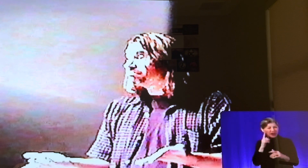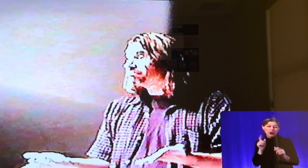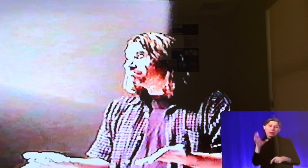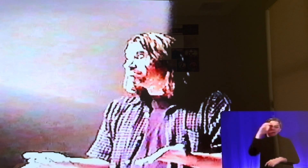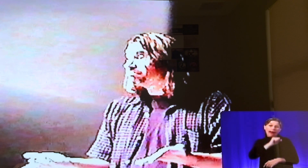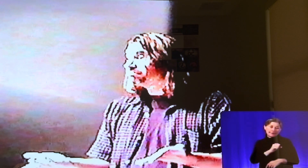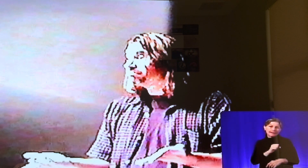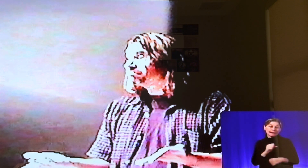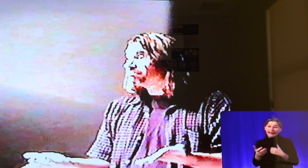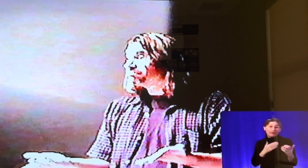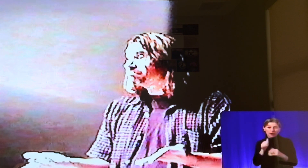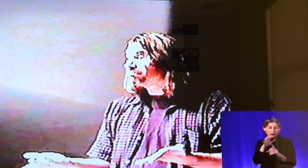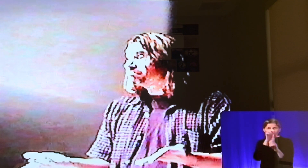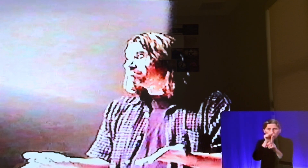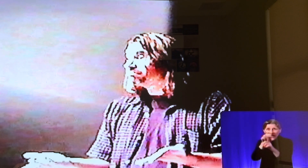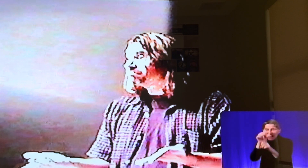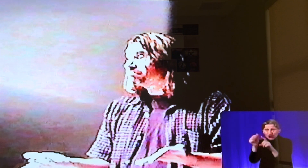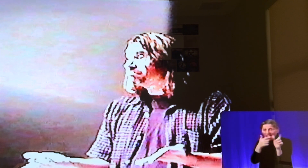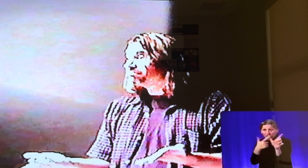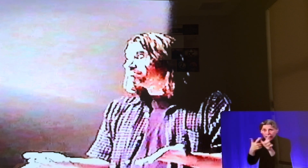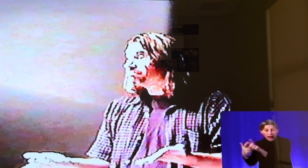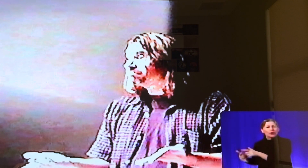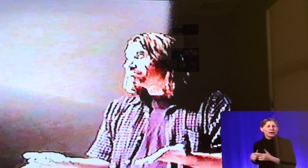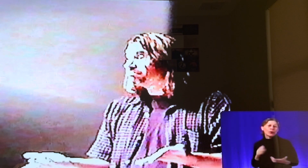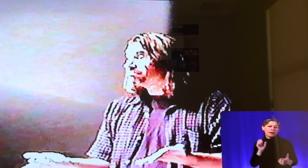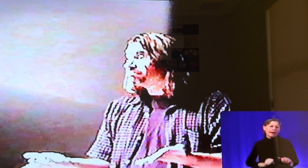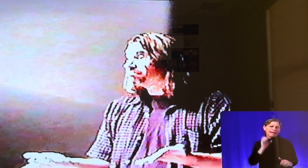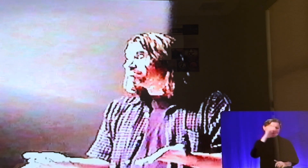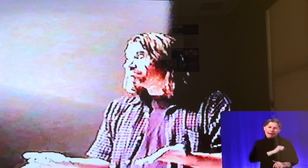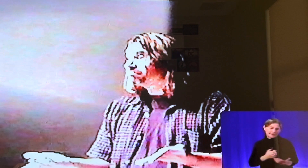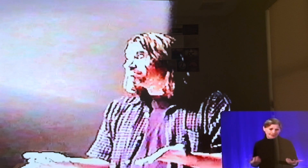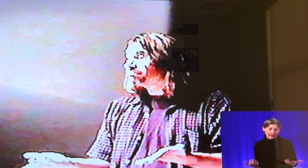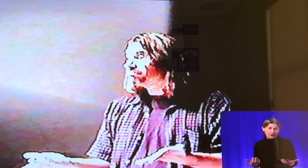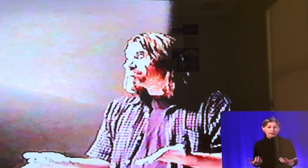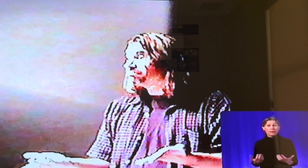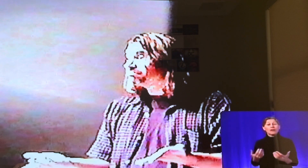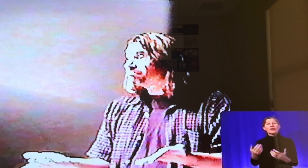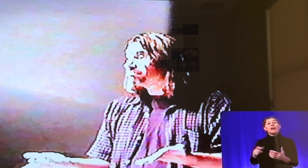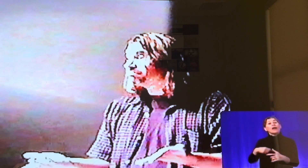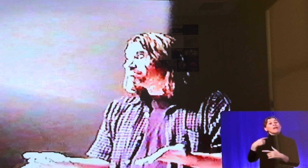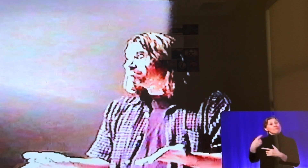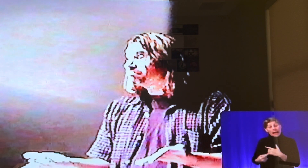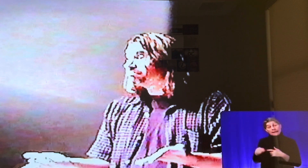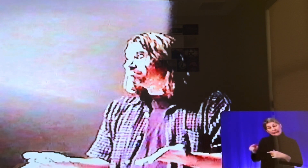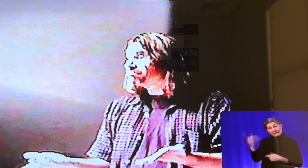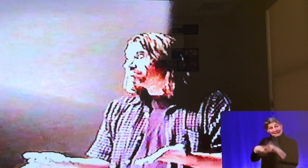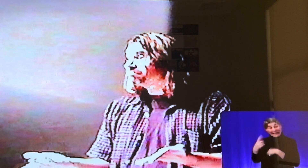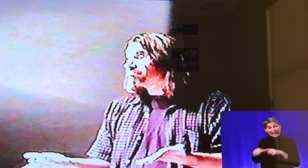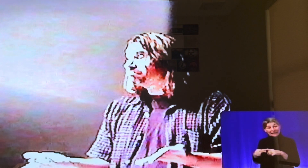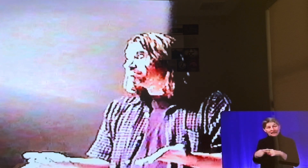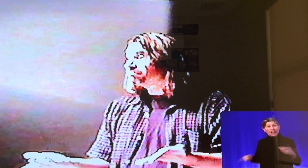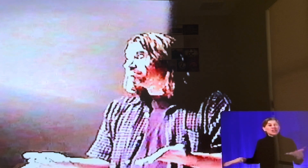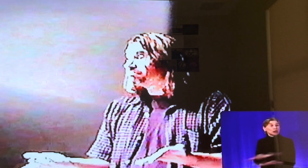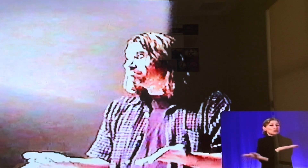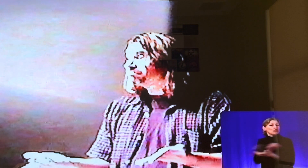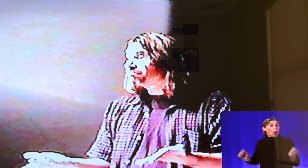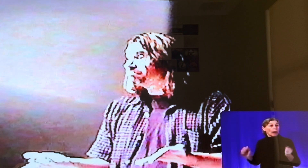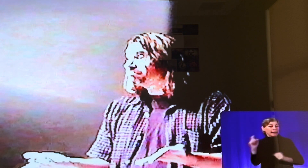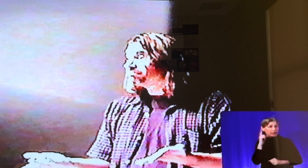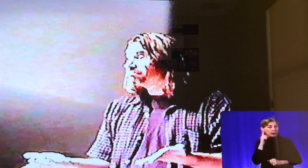if you don't catch every letter. At which point he signs destroyed hearing.